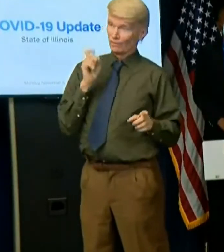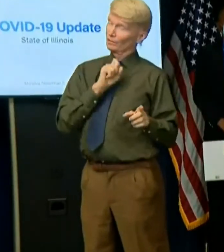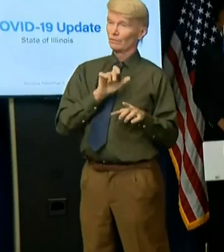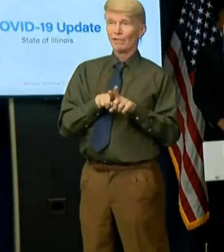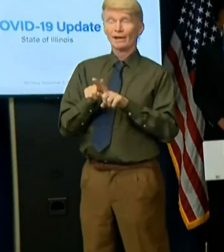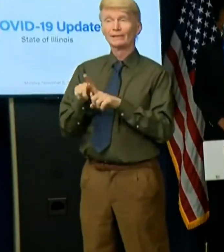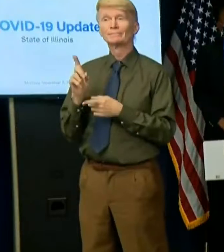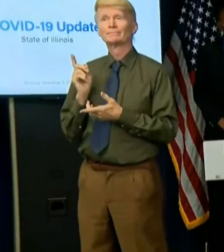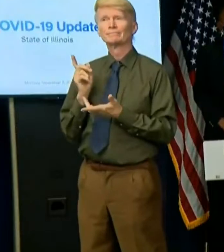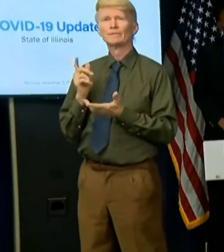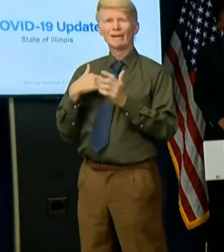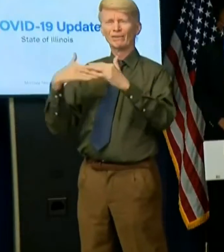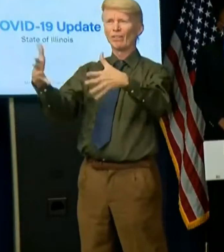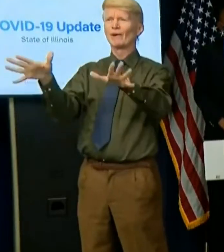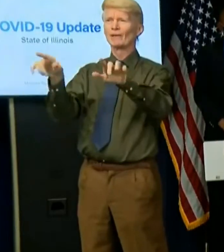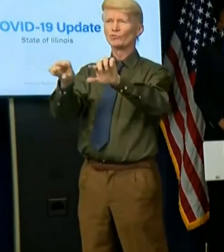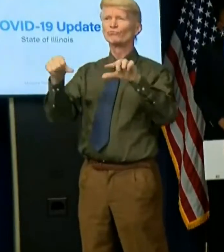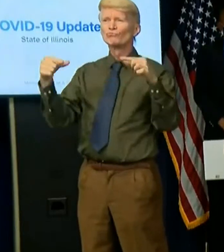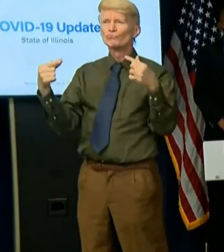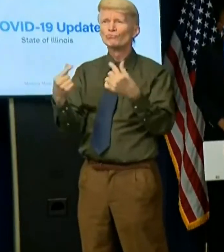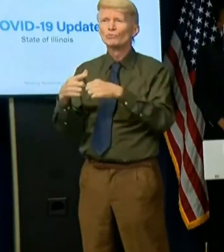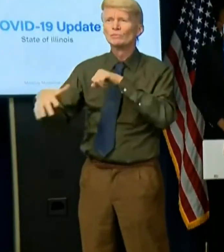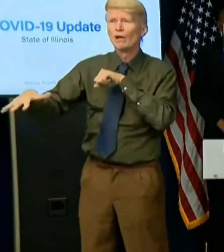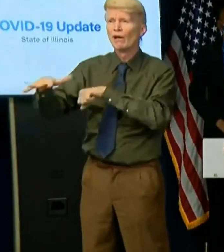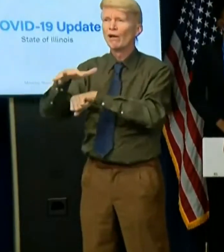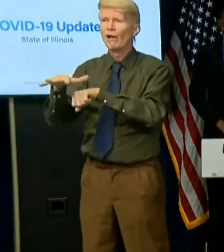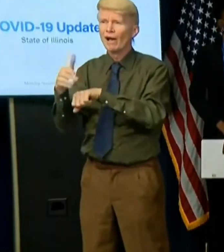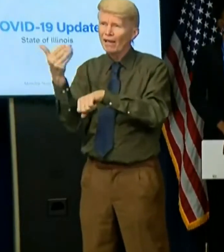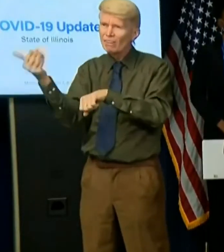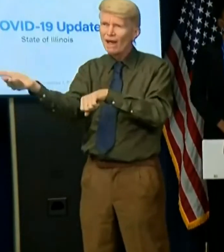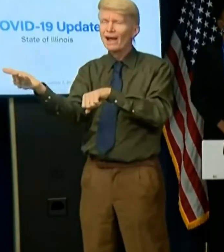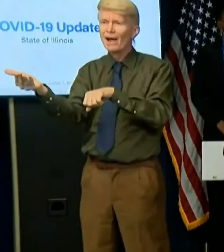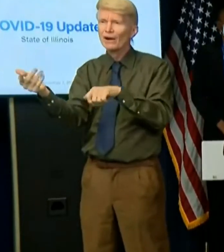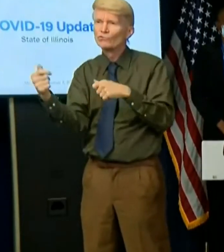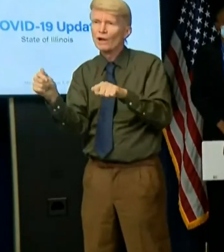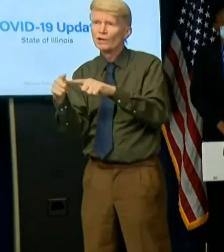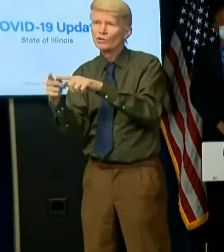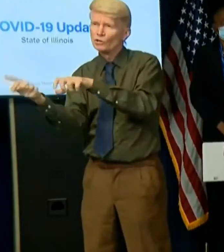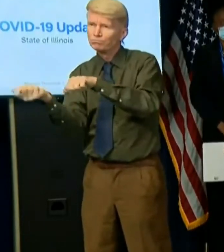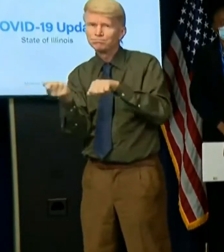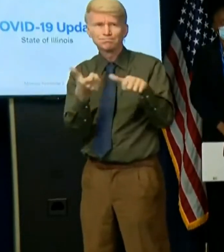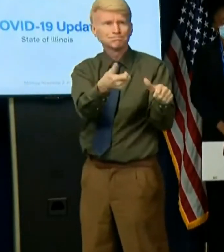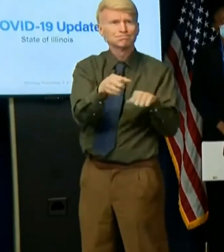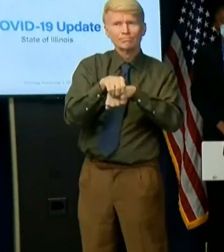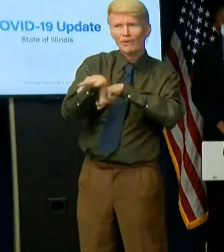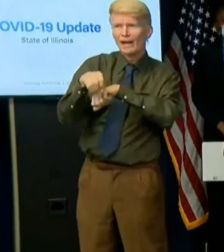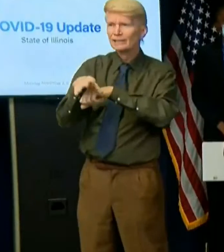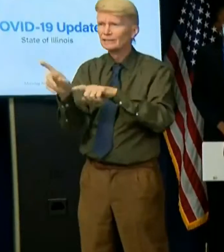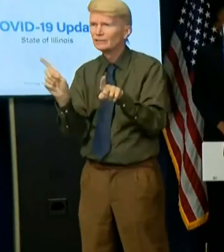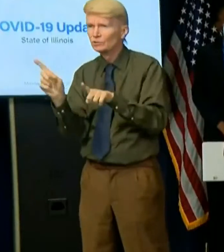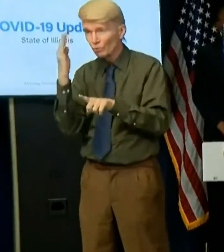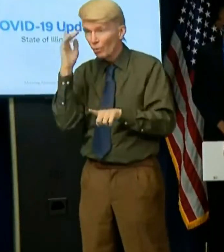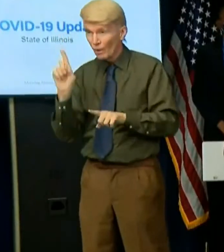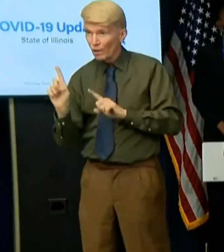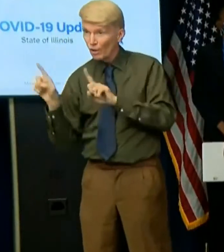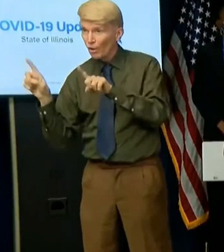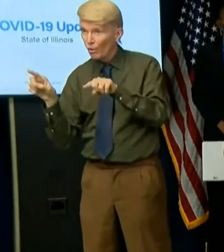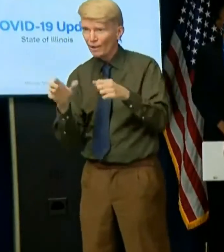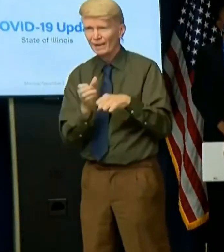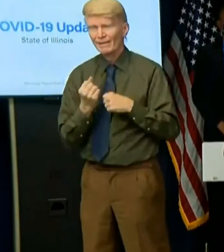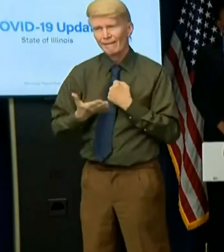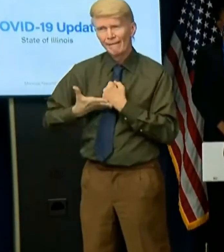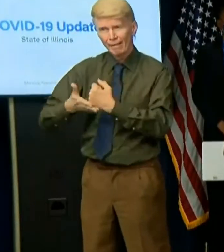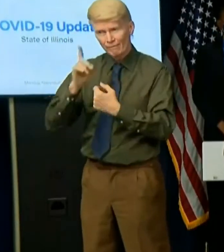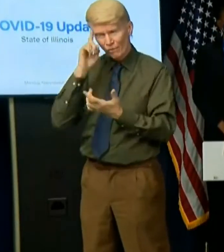there are groups out there, navigators, that are helping businesses to apply for this grant. The Resurrection Project is one of